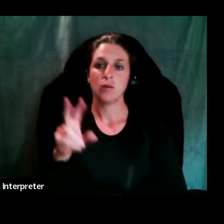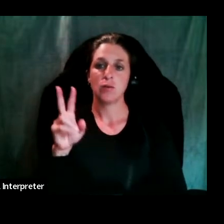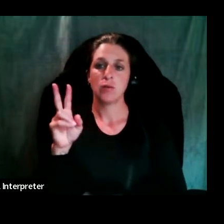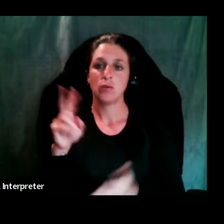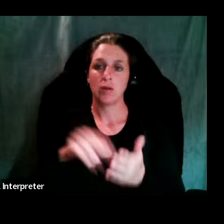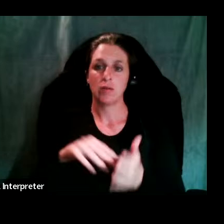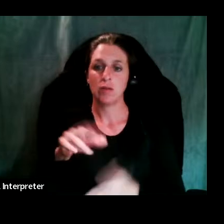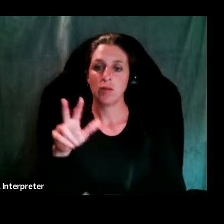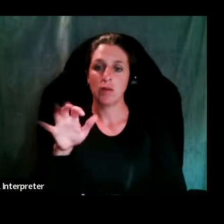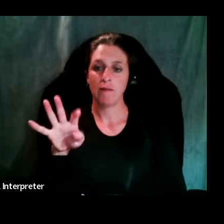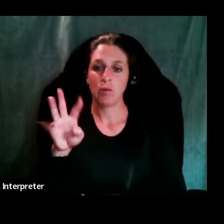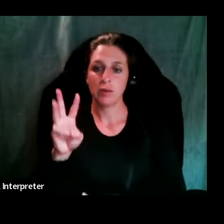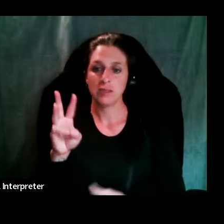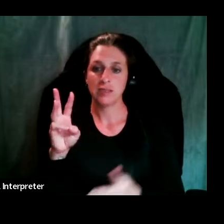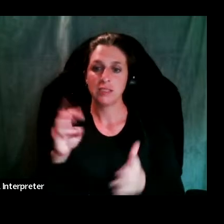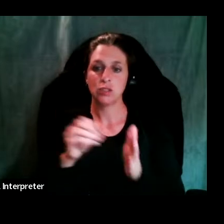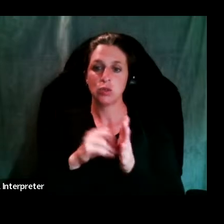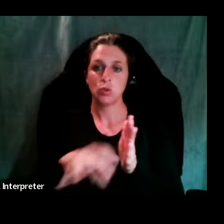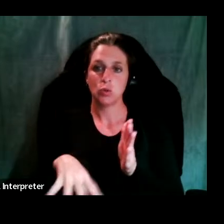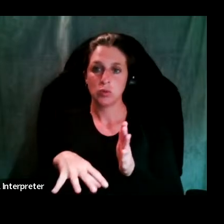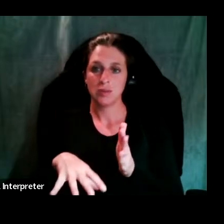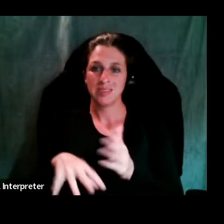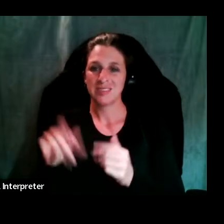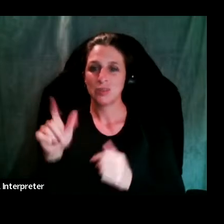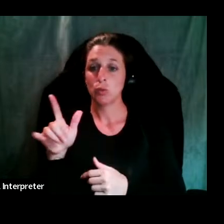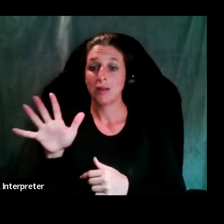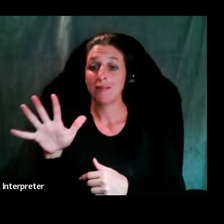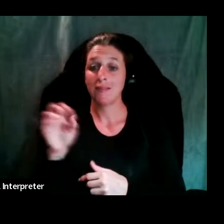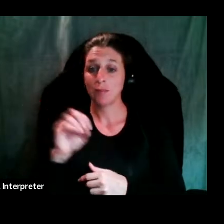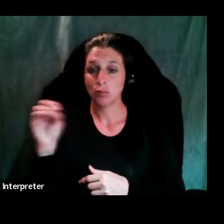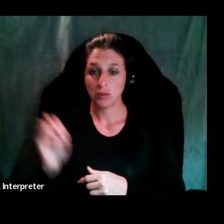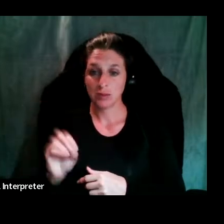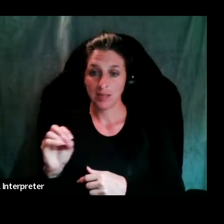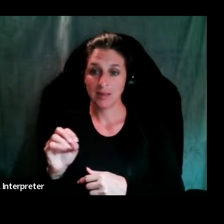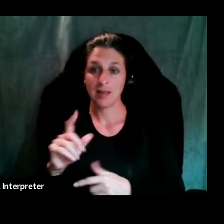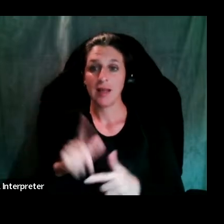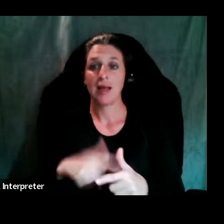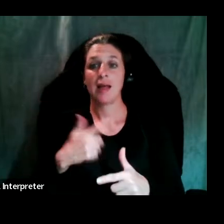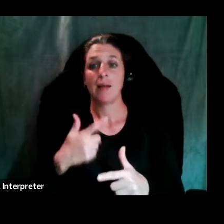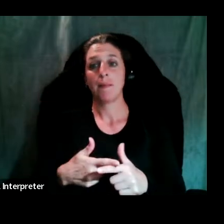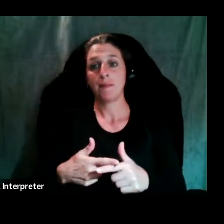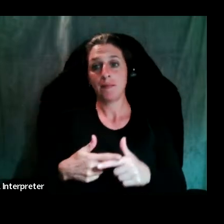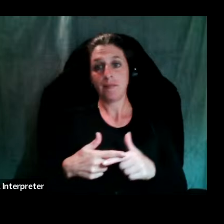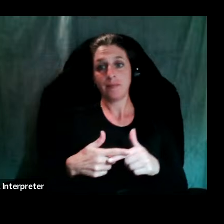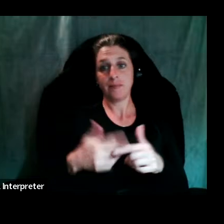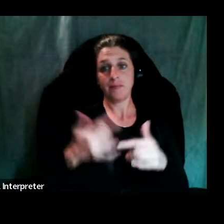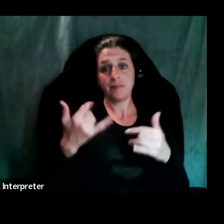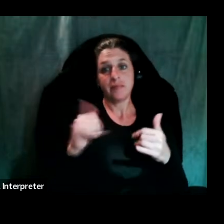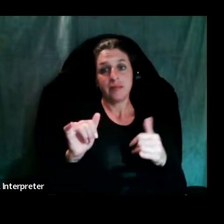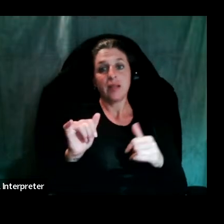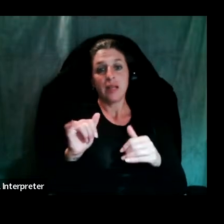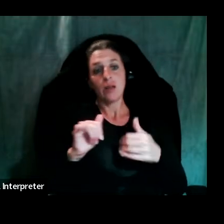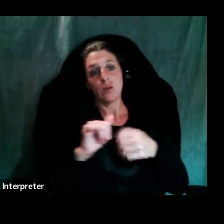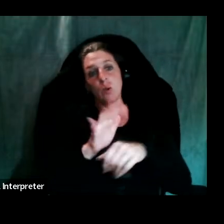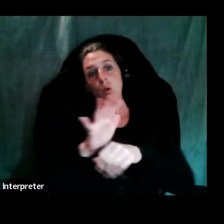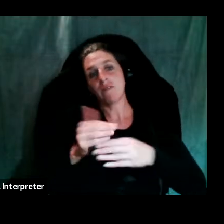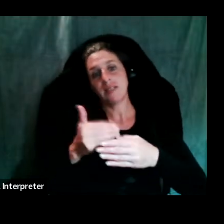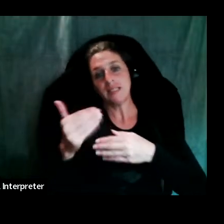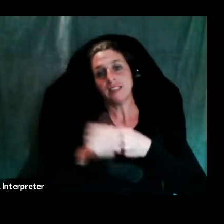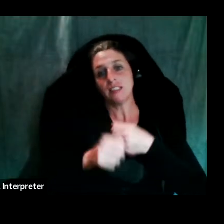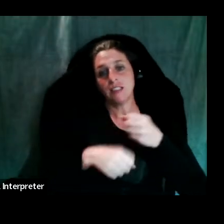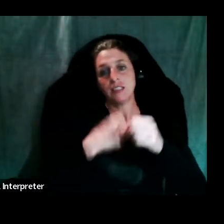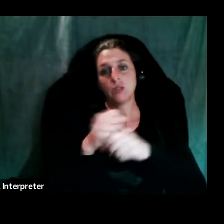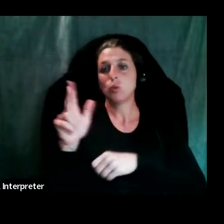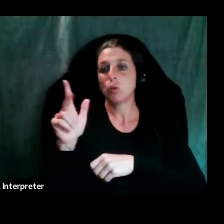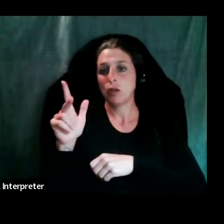2,346 students receiving a service, 25%. And then we're still in COVID. The next year it's